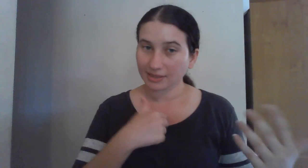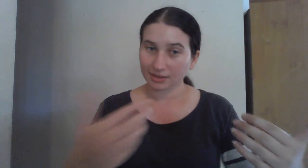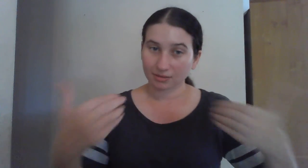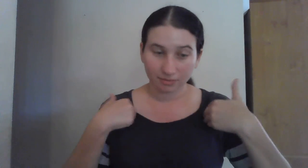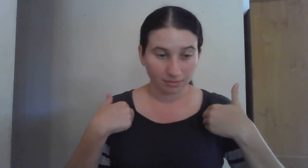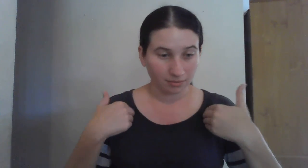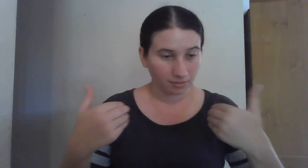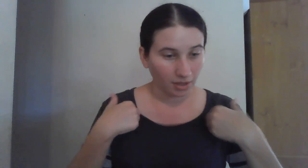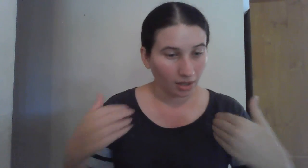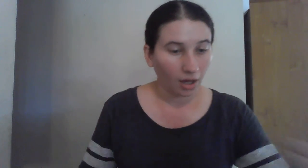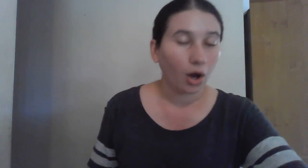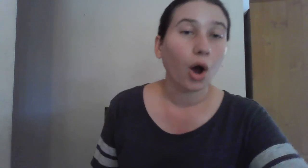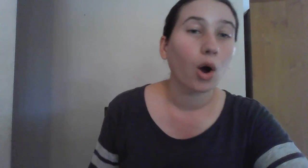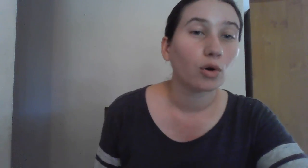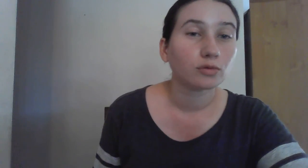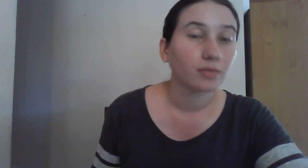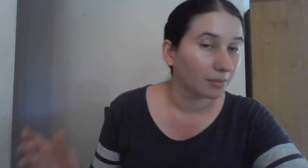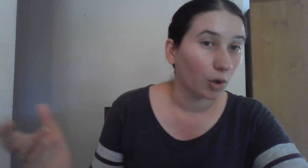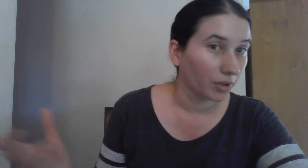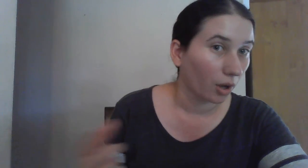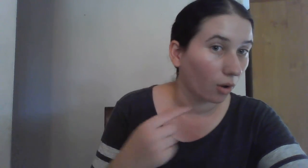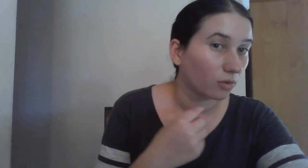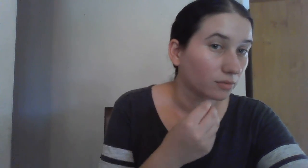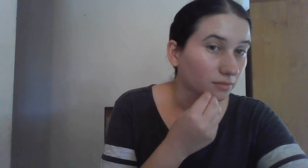possess. Home, I'm going home.